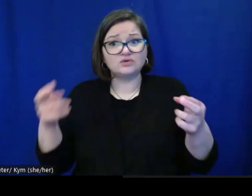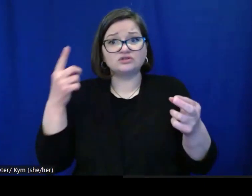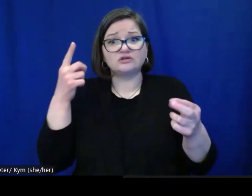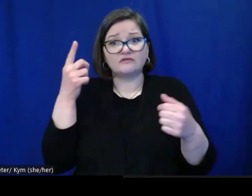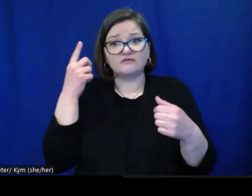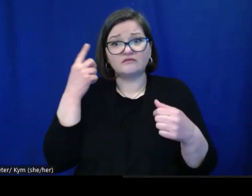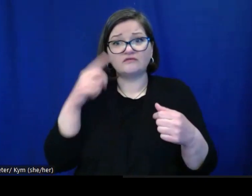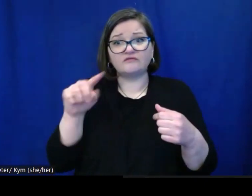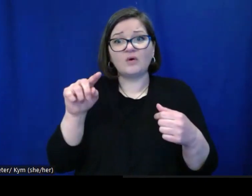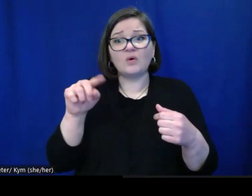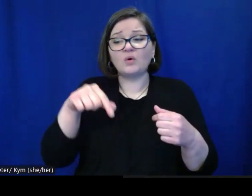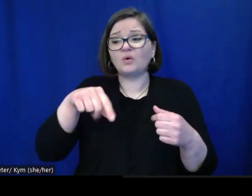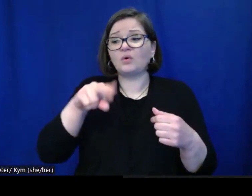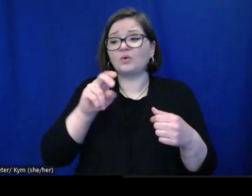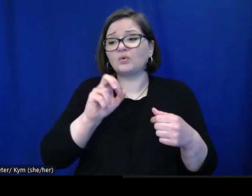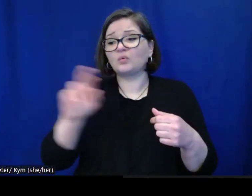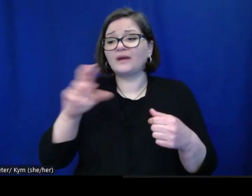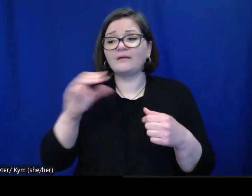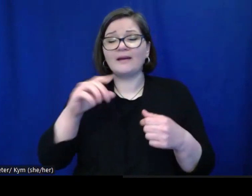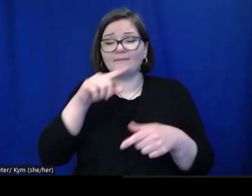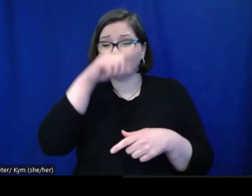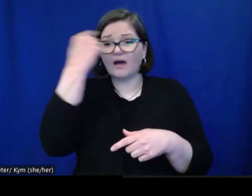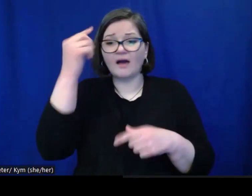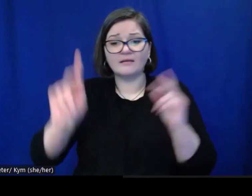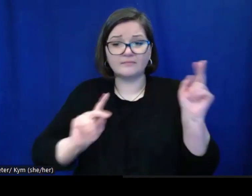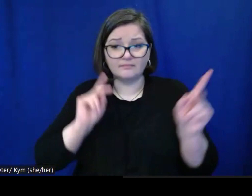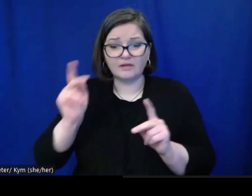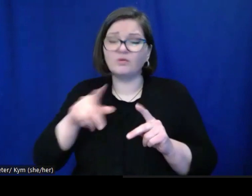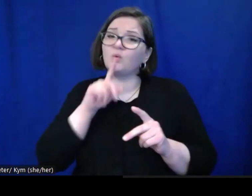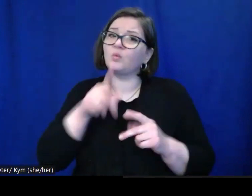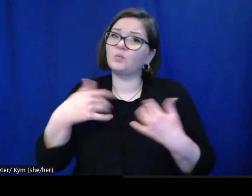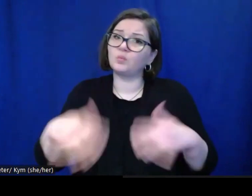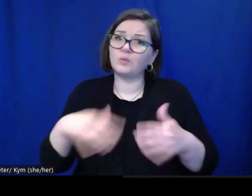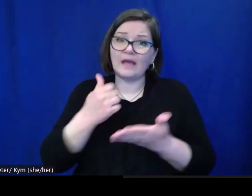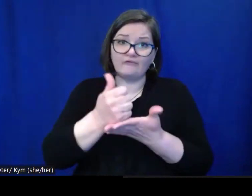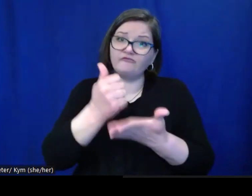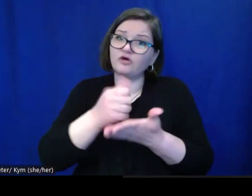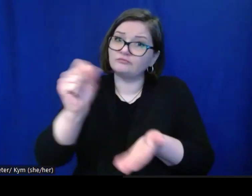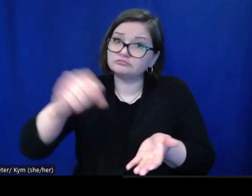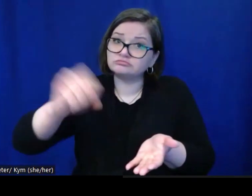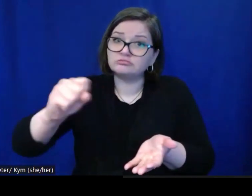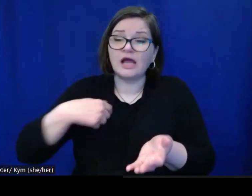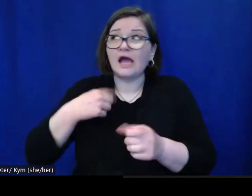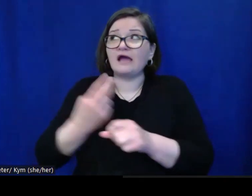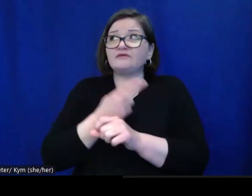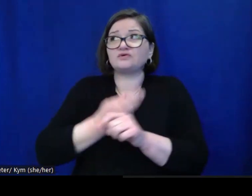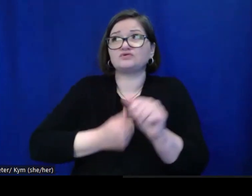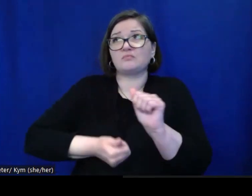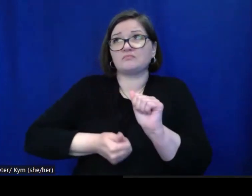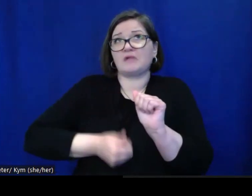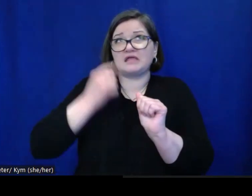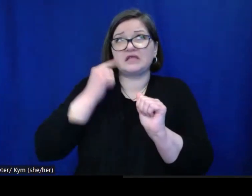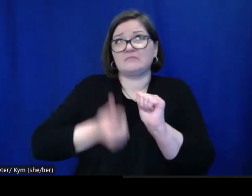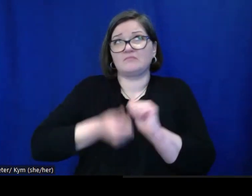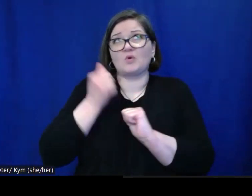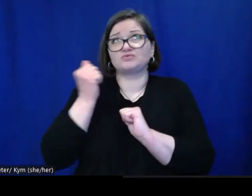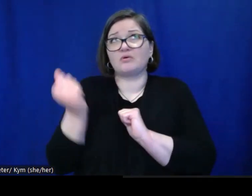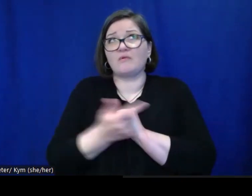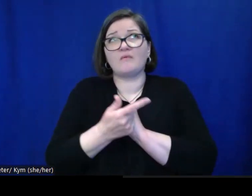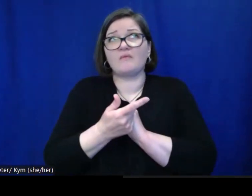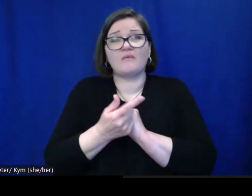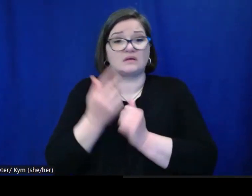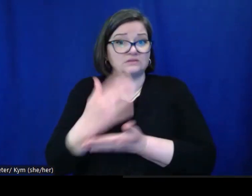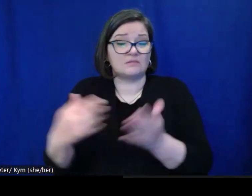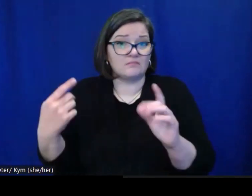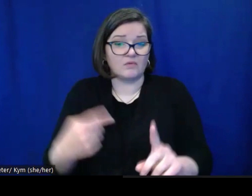for queer and Black individuals that are very, very helpful. I've used probably all of them at some point. And